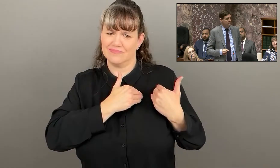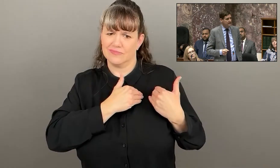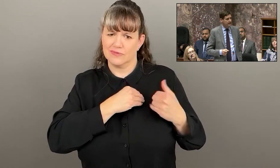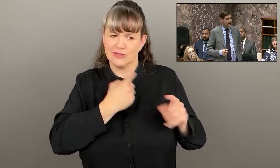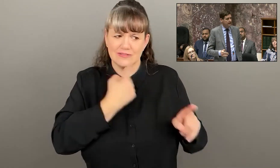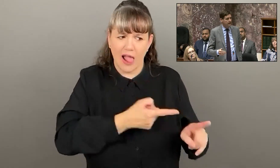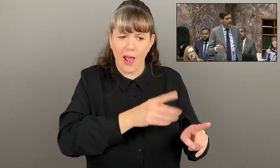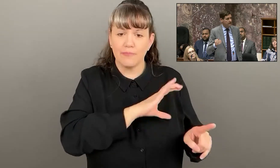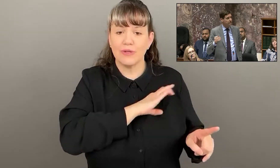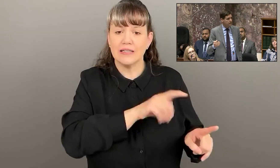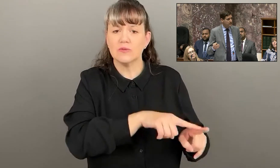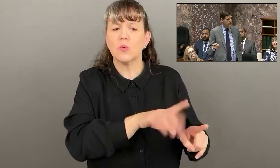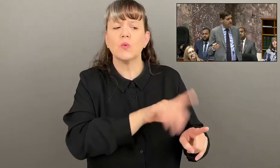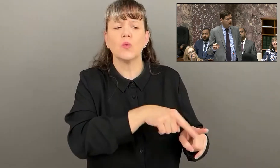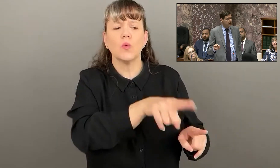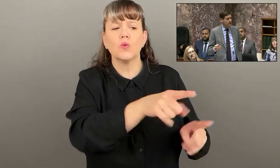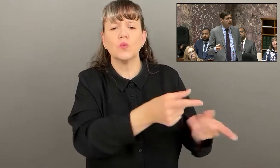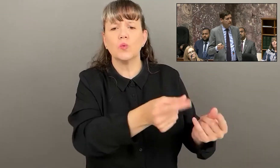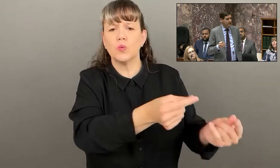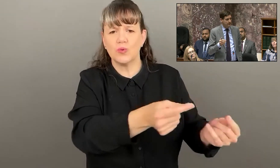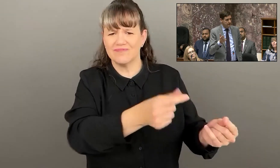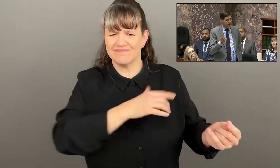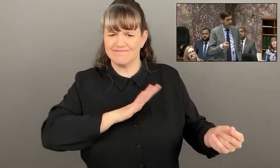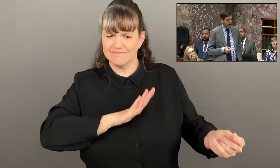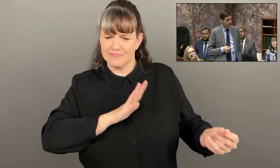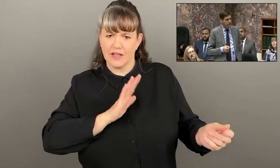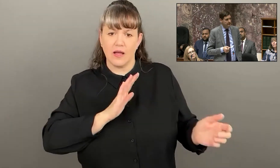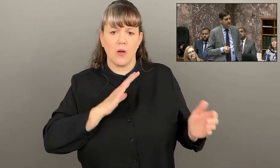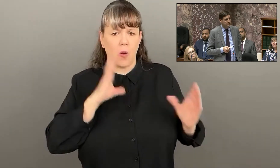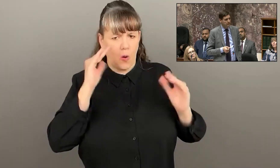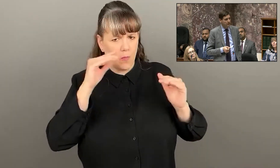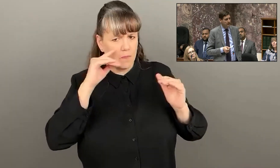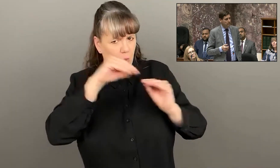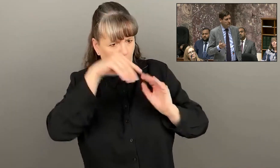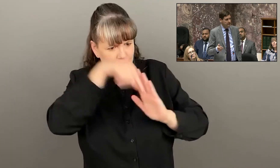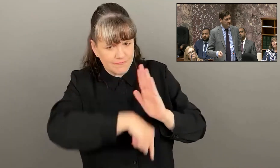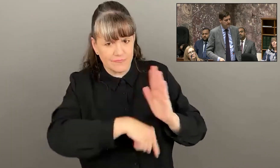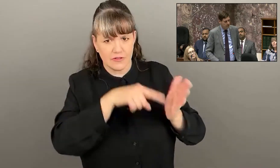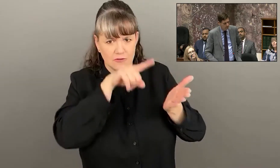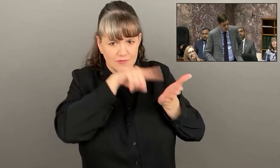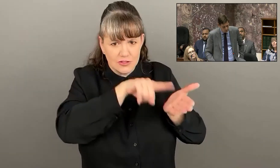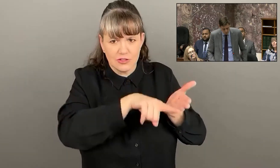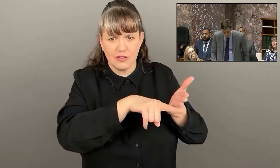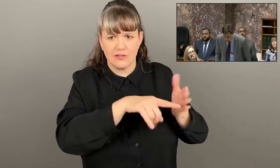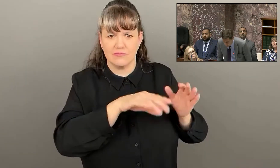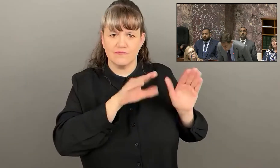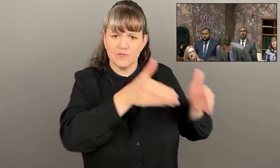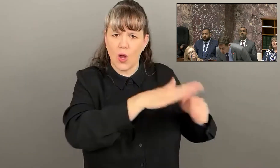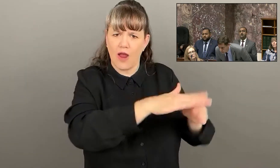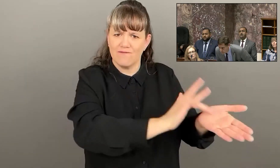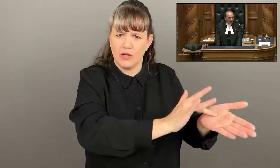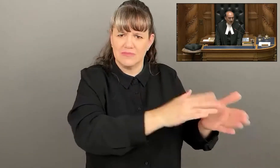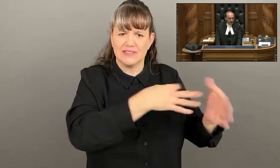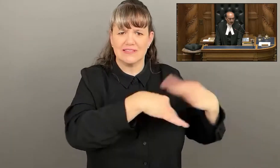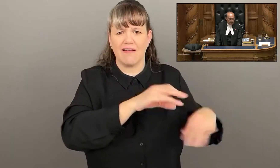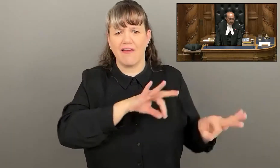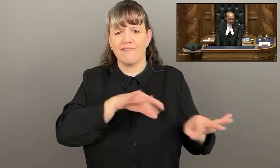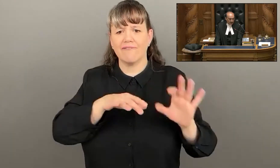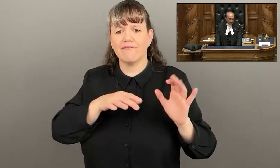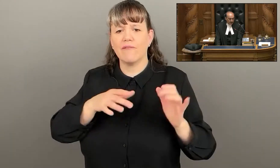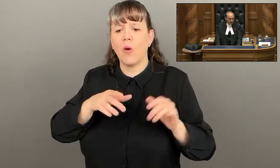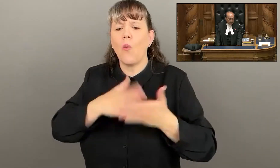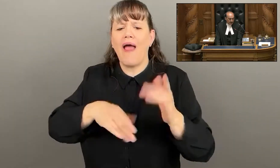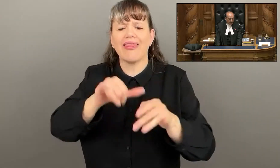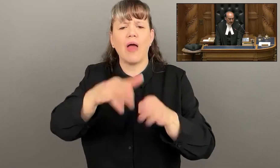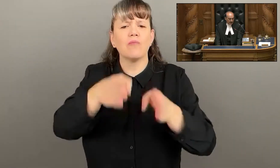into investigating these pharmacies rather than anything related to the member and what she did in this House. Leader of the